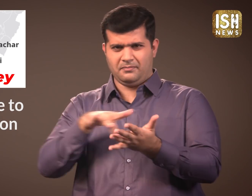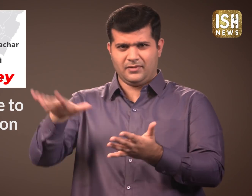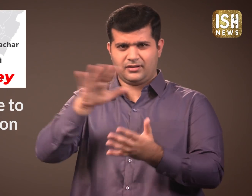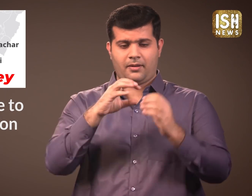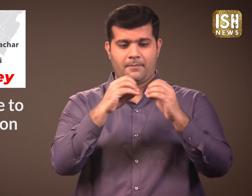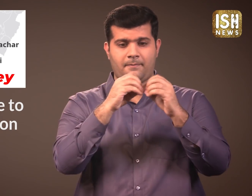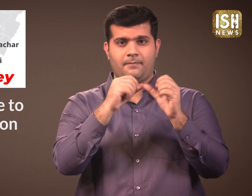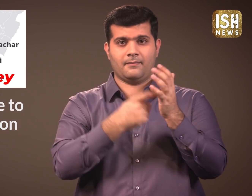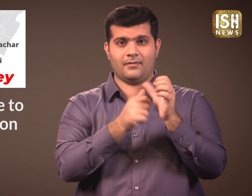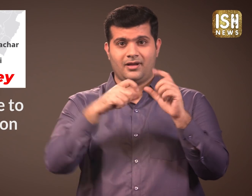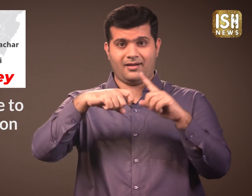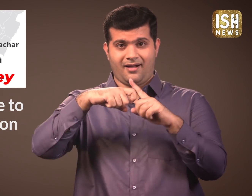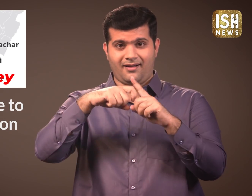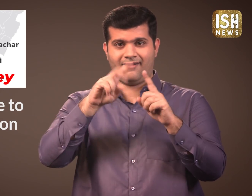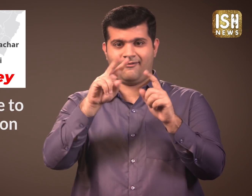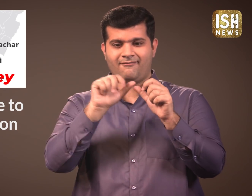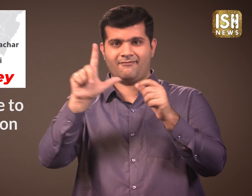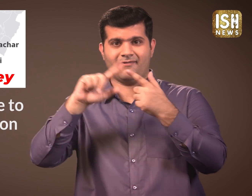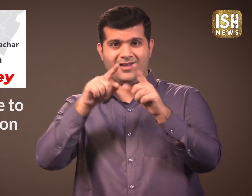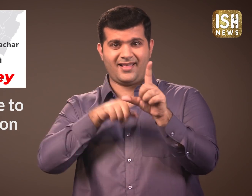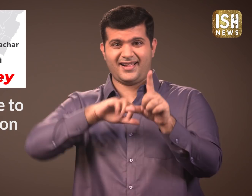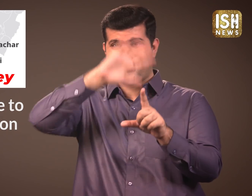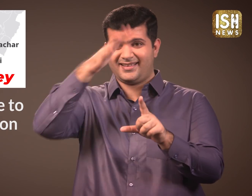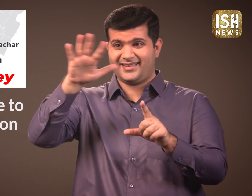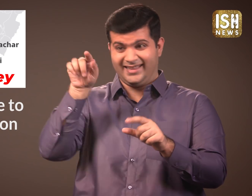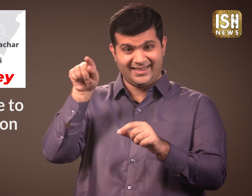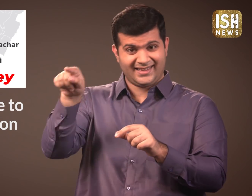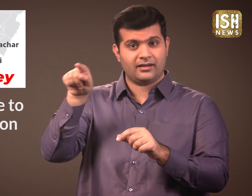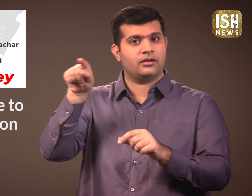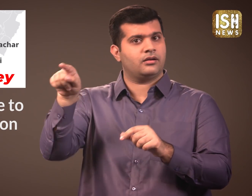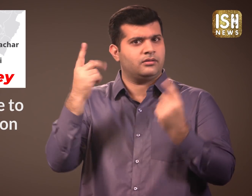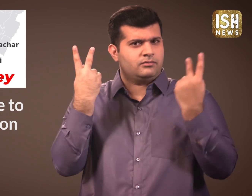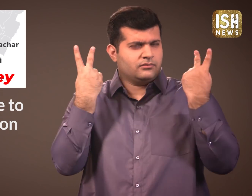The Barak Valley has a majority of Bengalis living there.